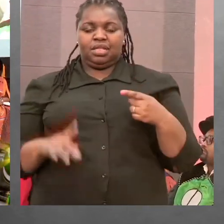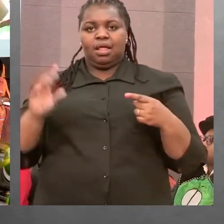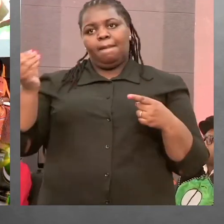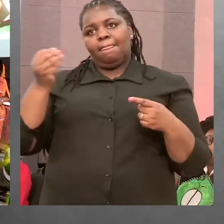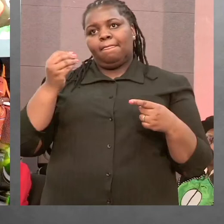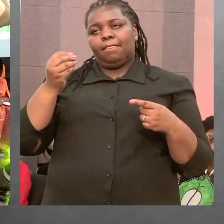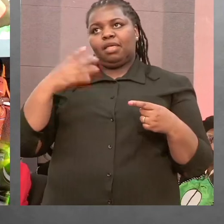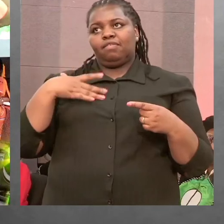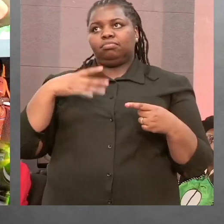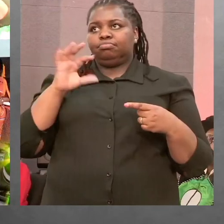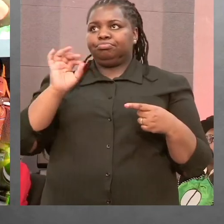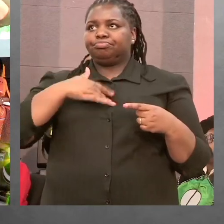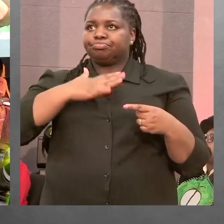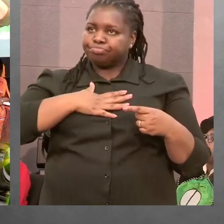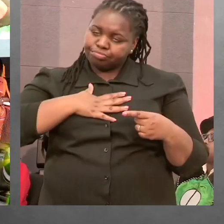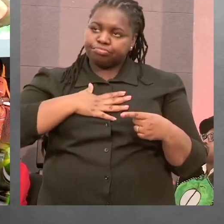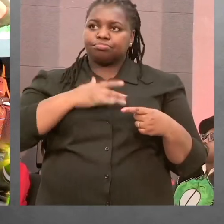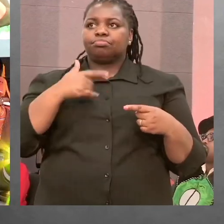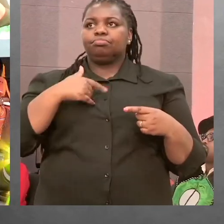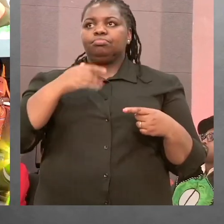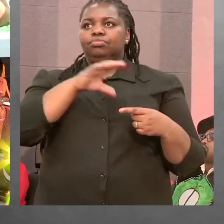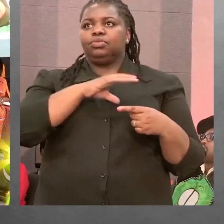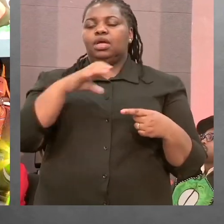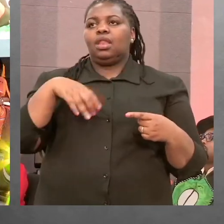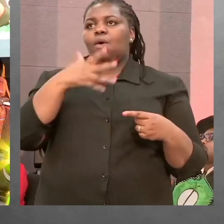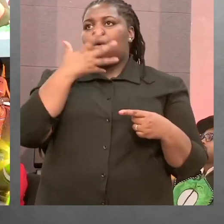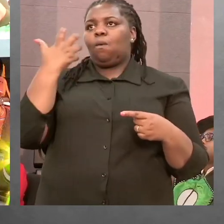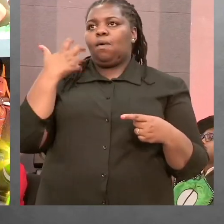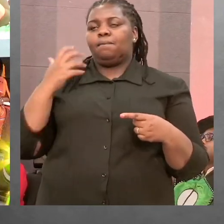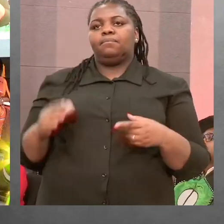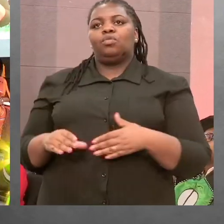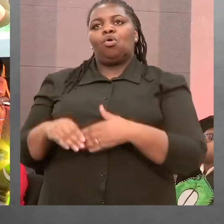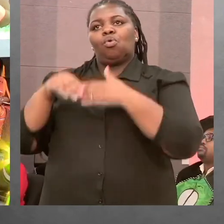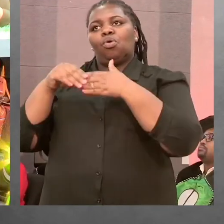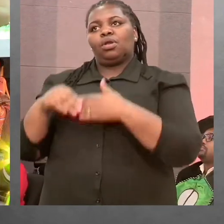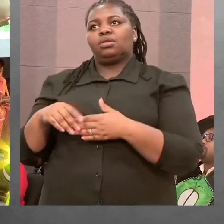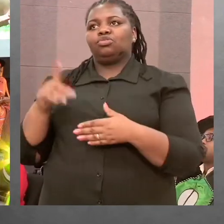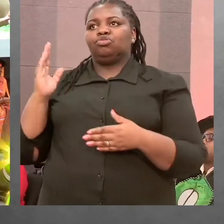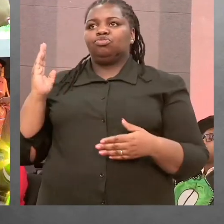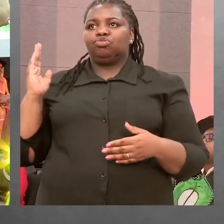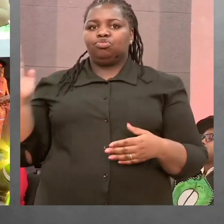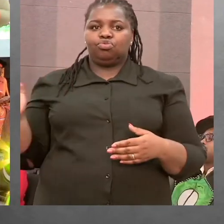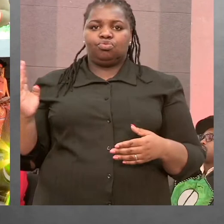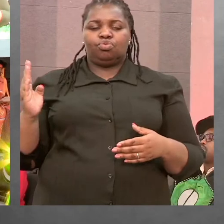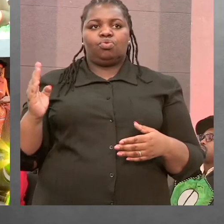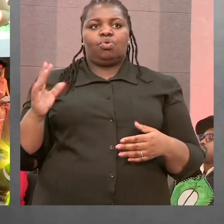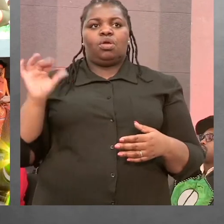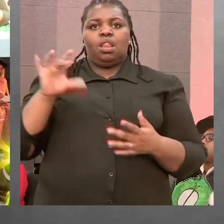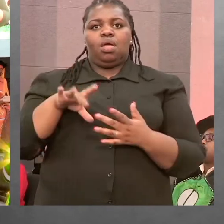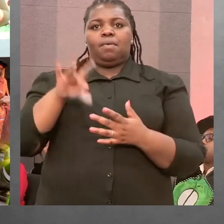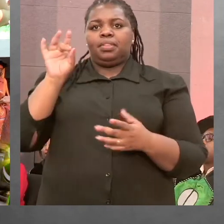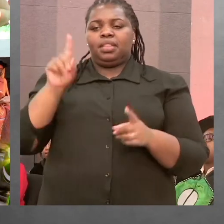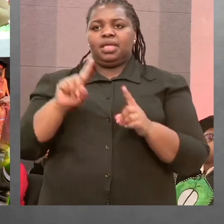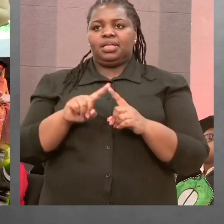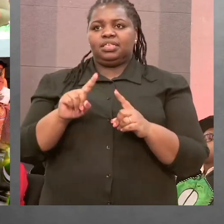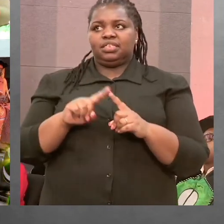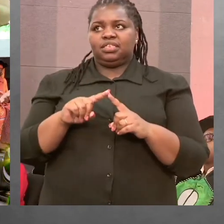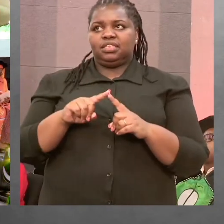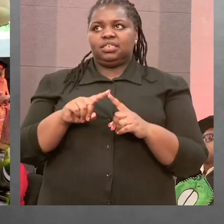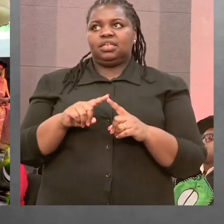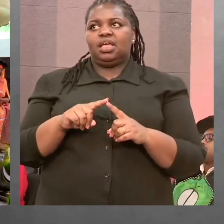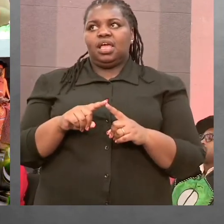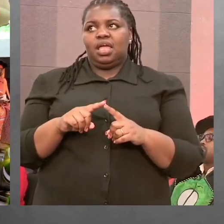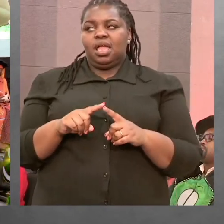me great pleasure to extend Council's warmest congratulations to you on your appointment as a Chancellor of the